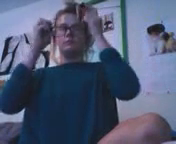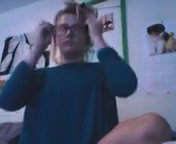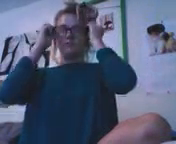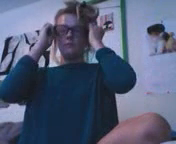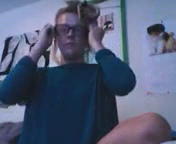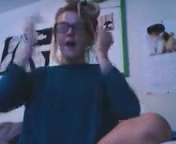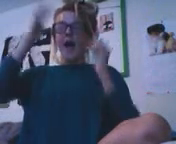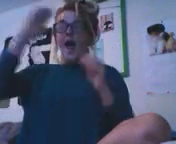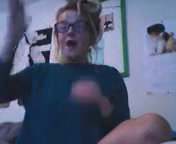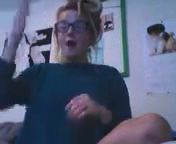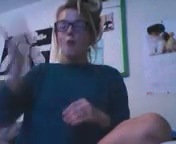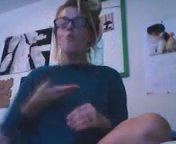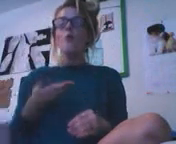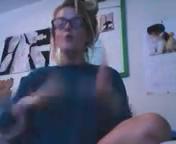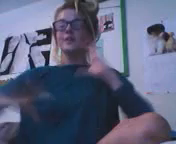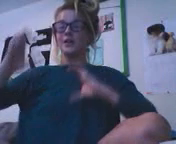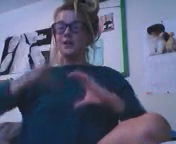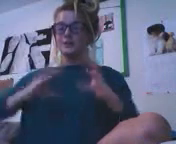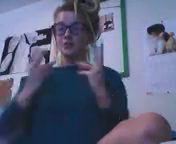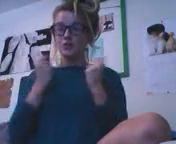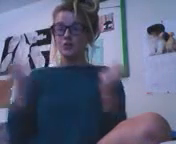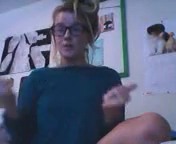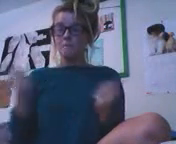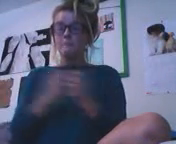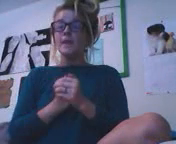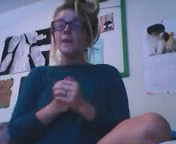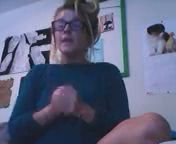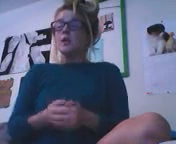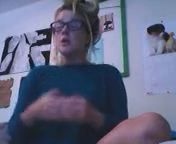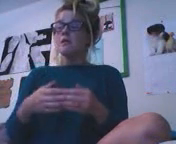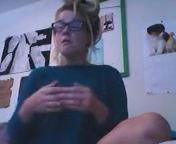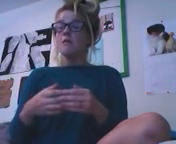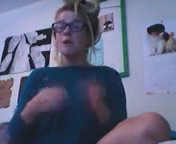and welcome to Chemistry Solutions. This tutorial is on balancing chemical equations.